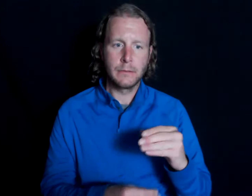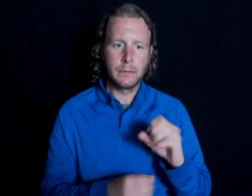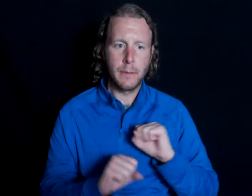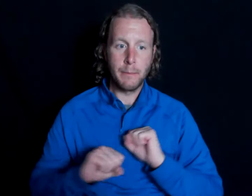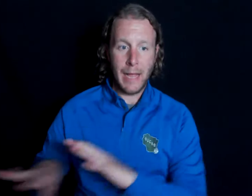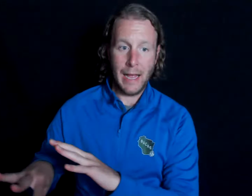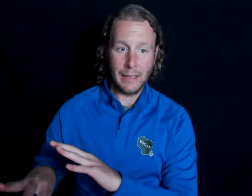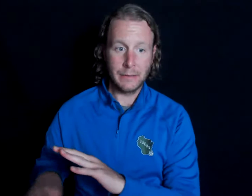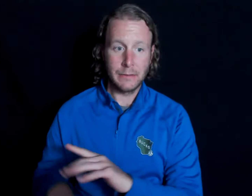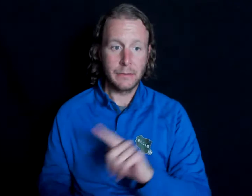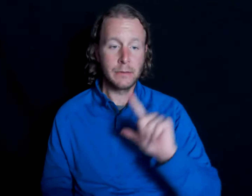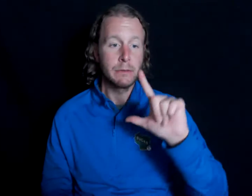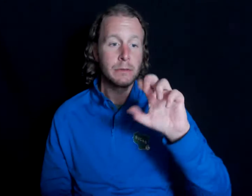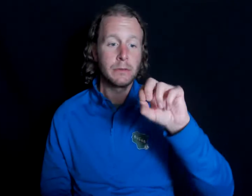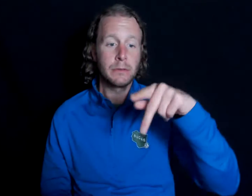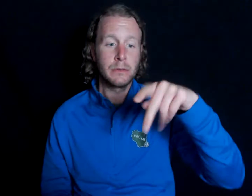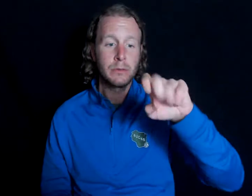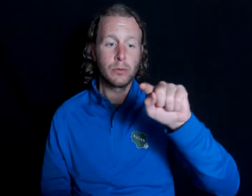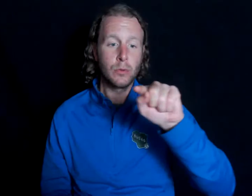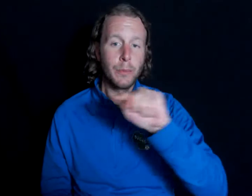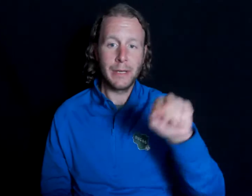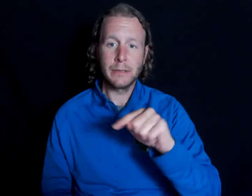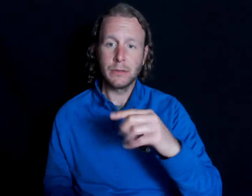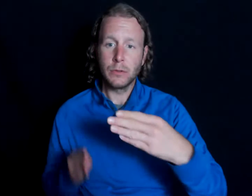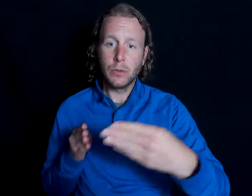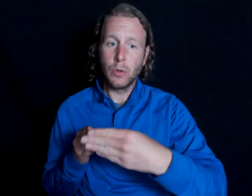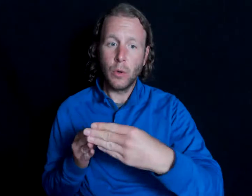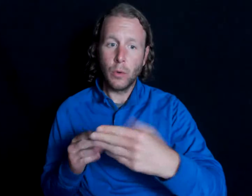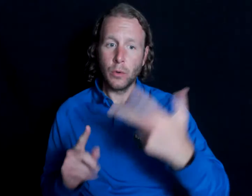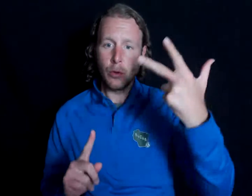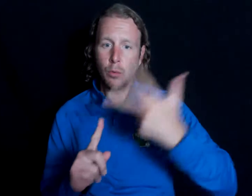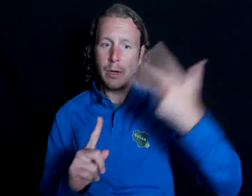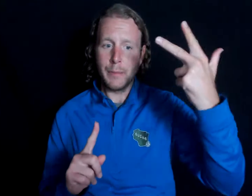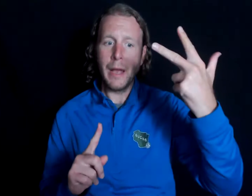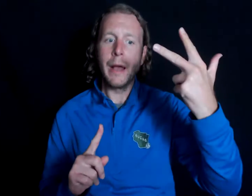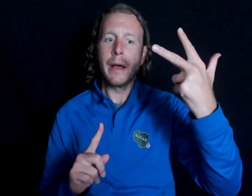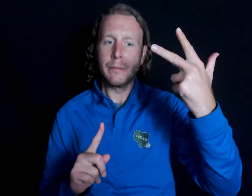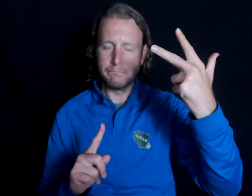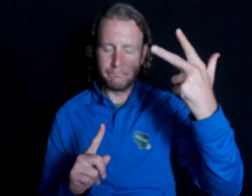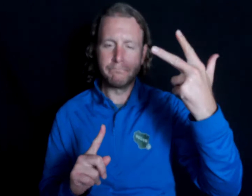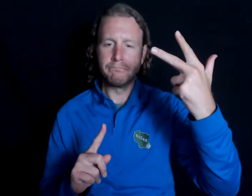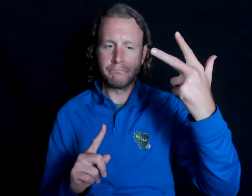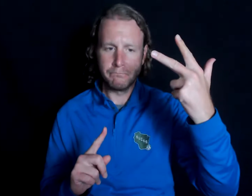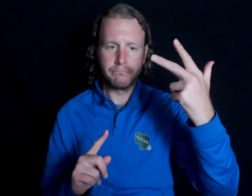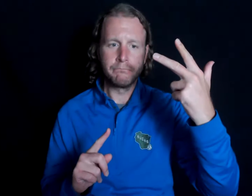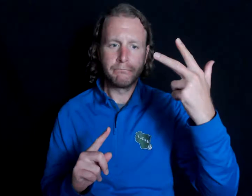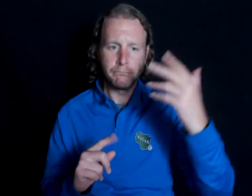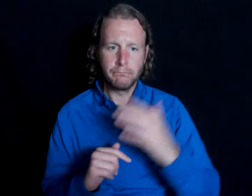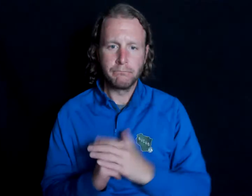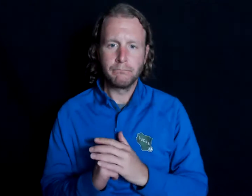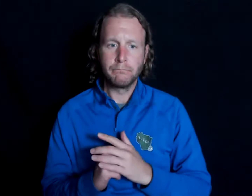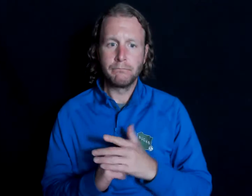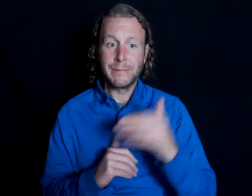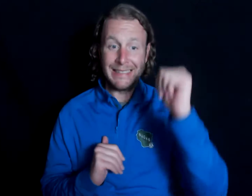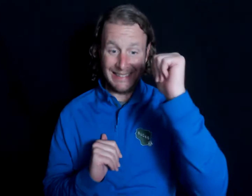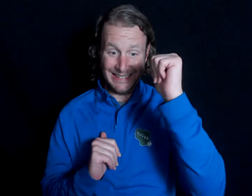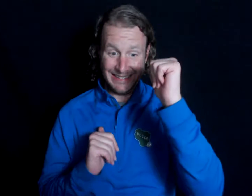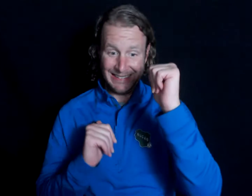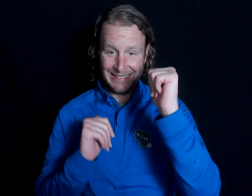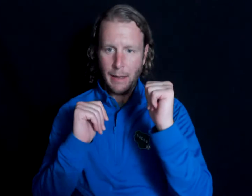Brook Lopez, corner 3. And the Bucks able to halt and stymie that sprint, that